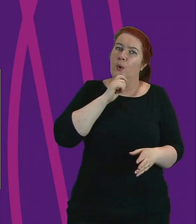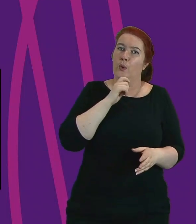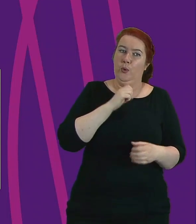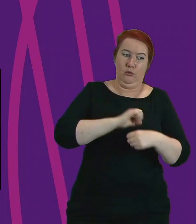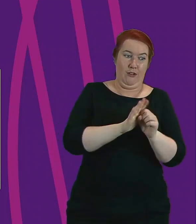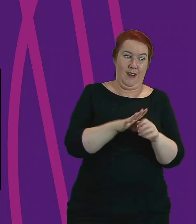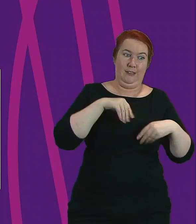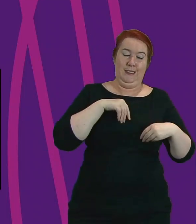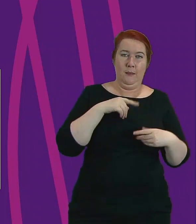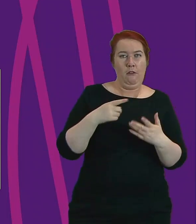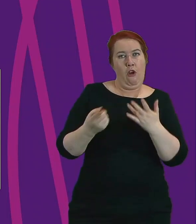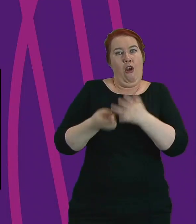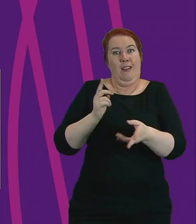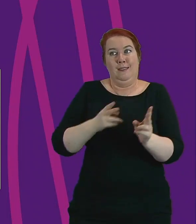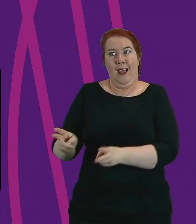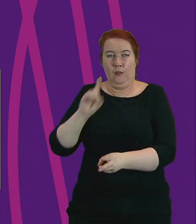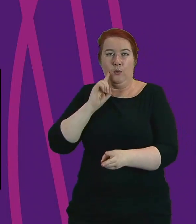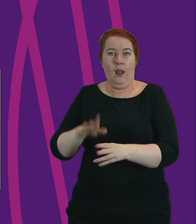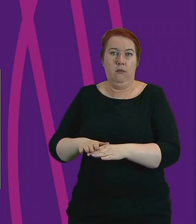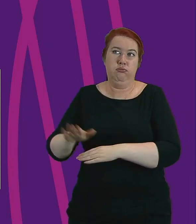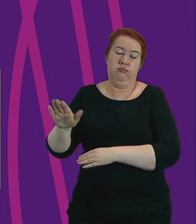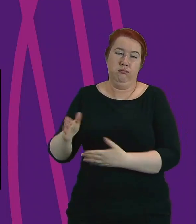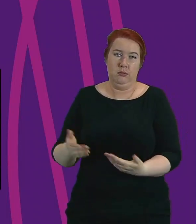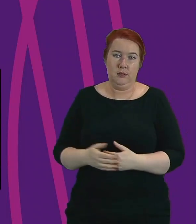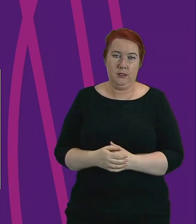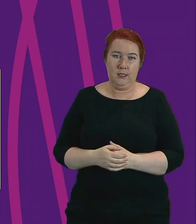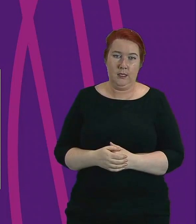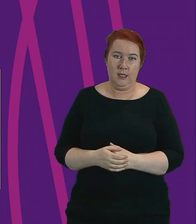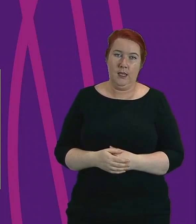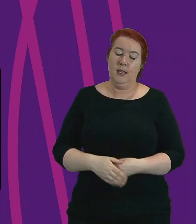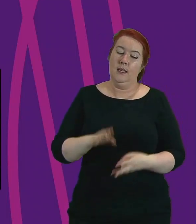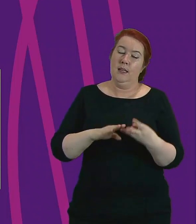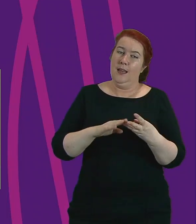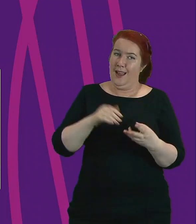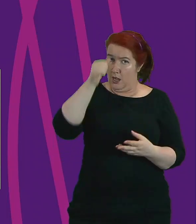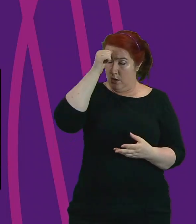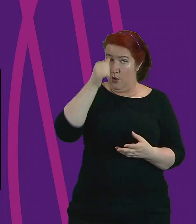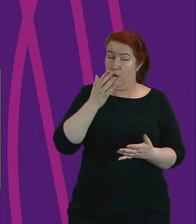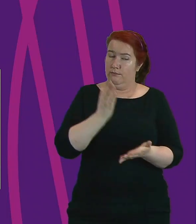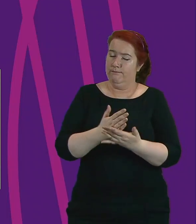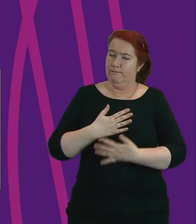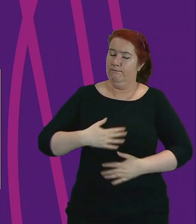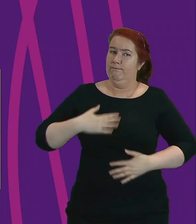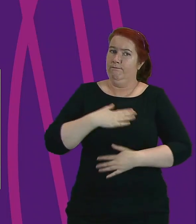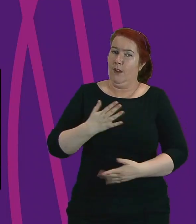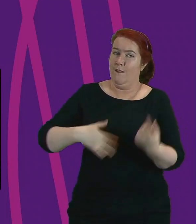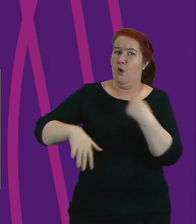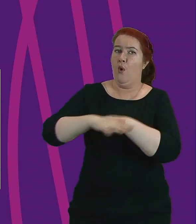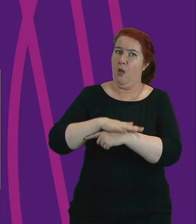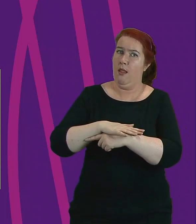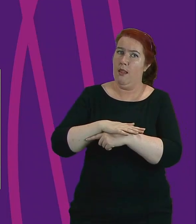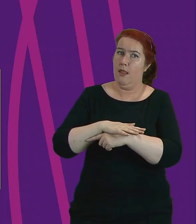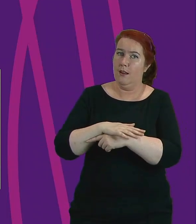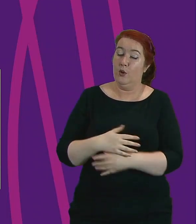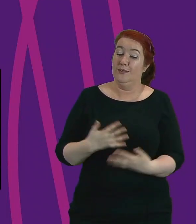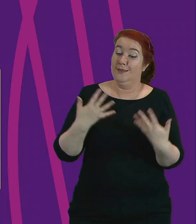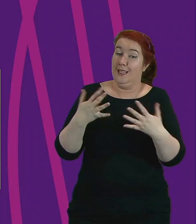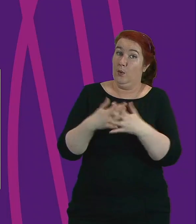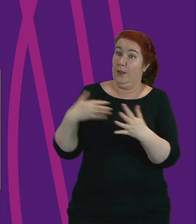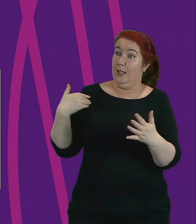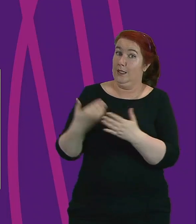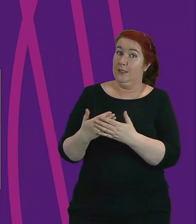the virus. Presiding Officer, I know this last point is deeply troubling to all of us. In the first 10 weeks of lockdown, deaths in the